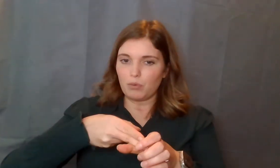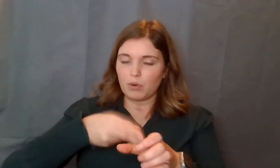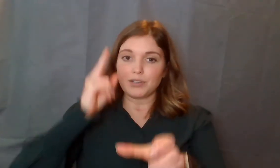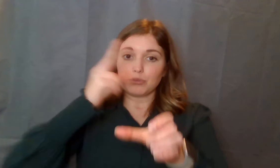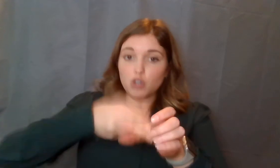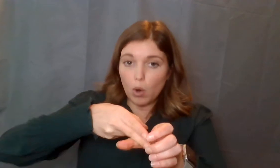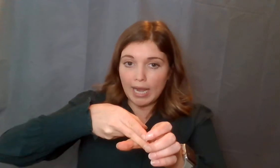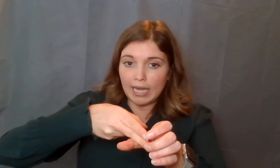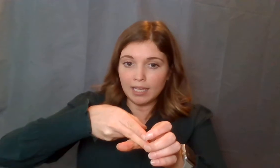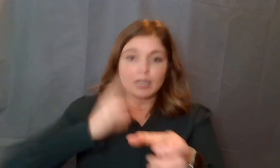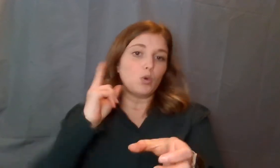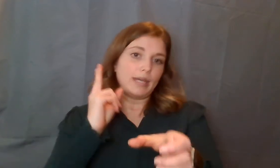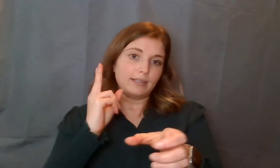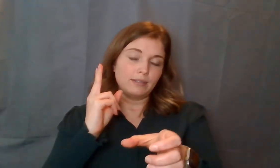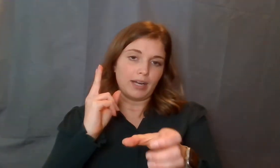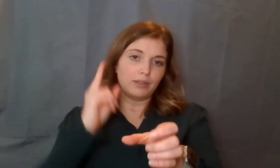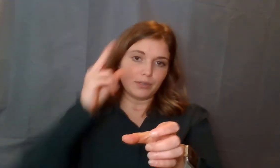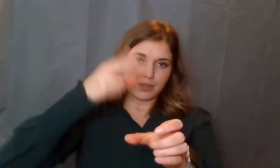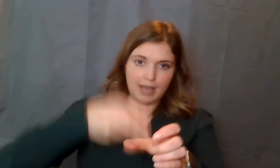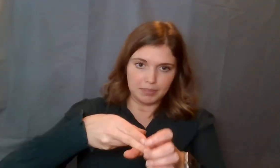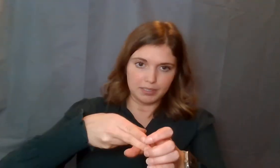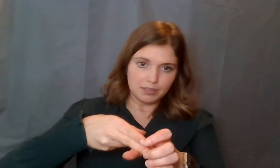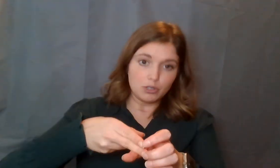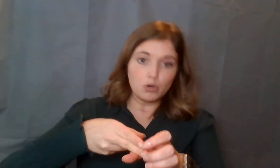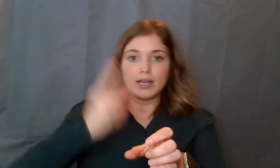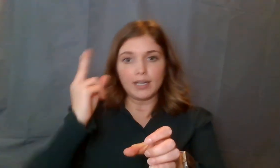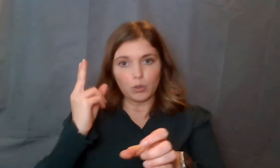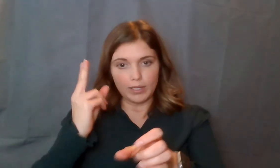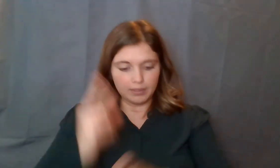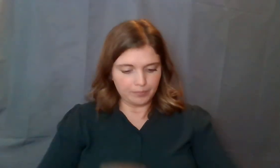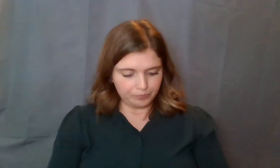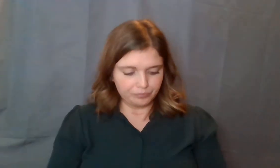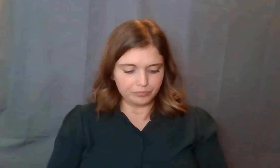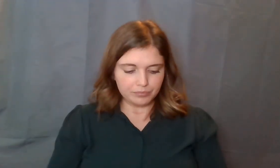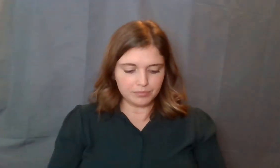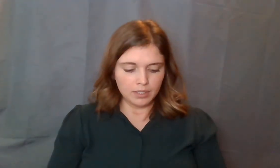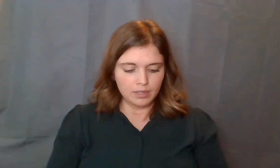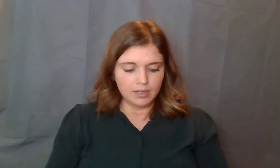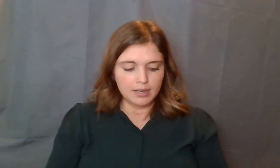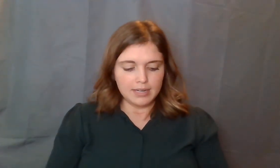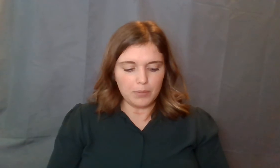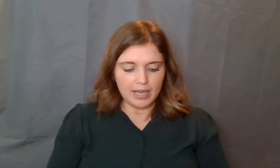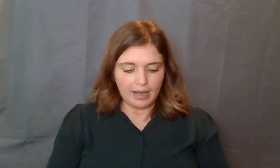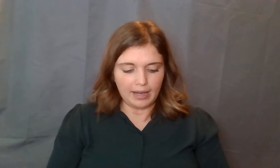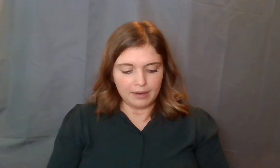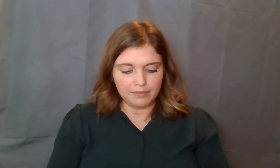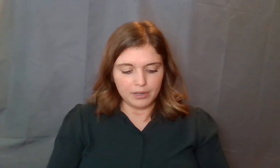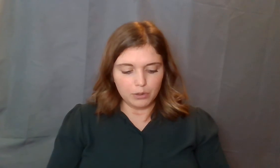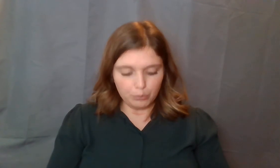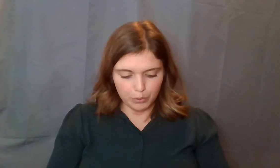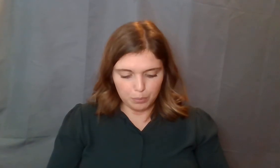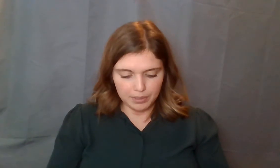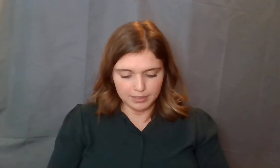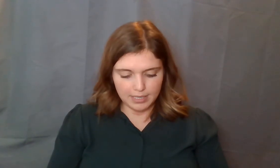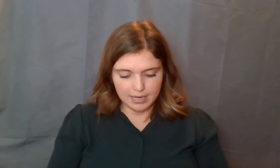before. So join and quit, right? Those are the opposites. Join and quit. Now we have group,